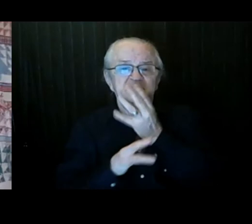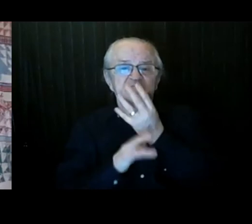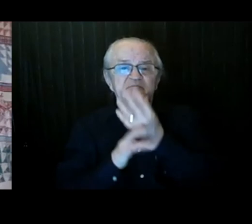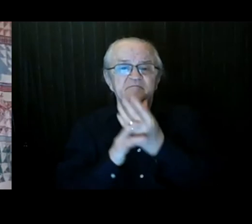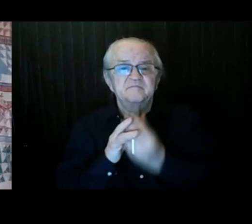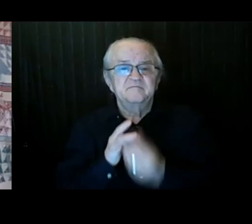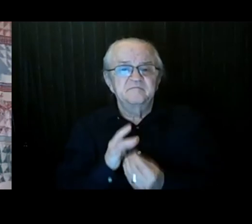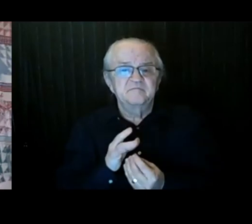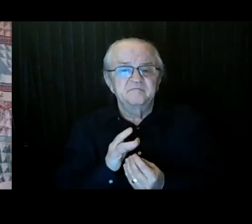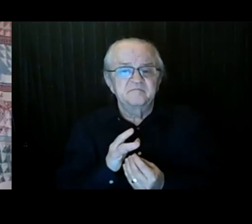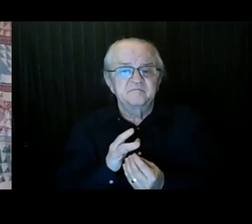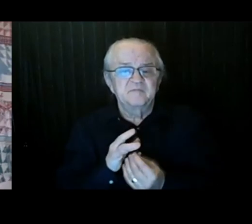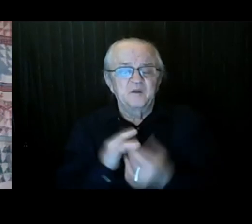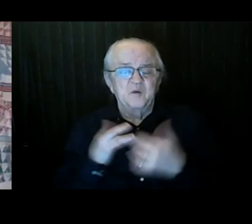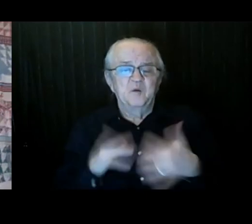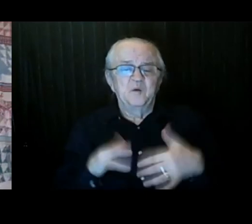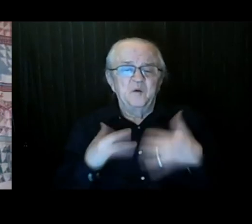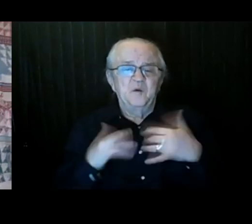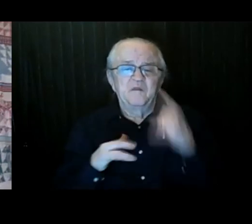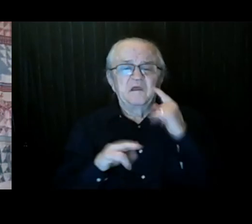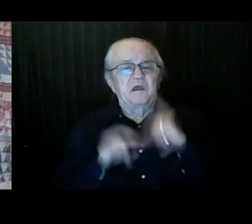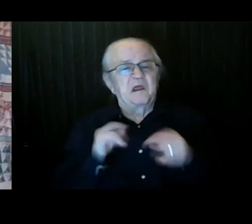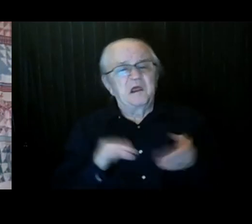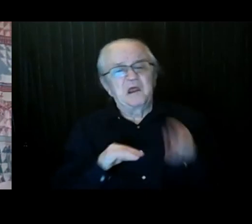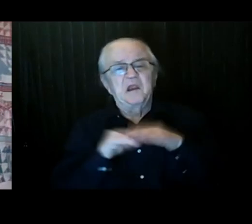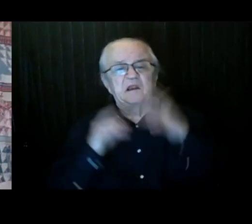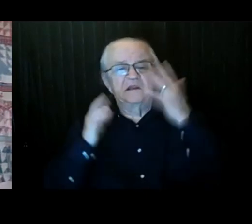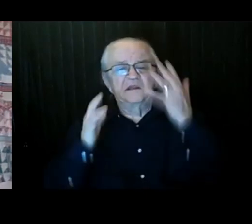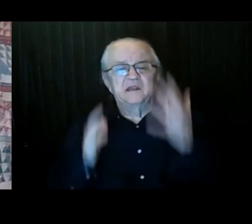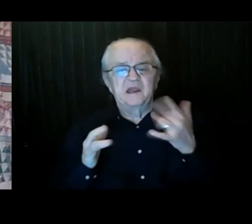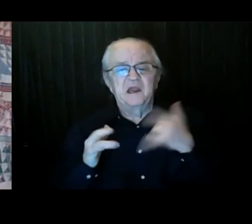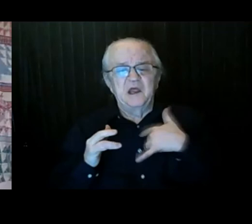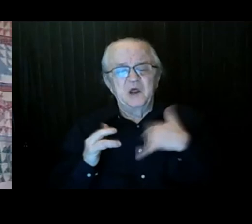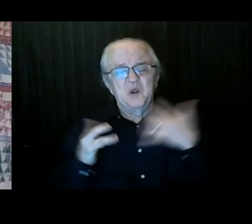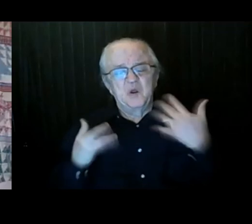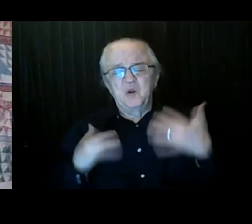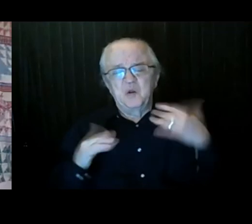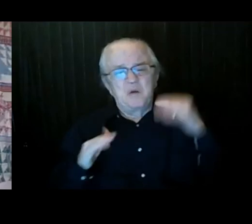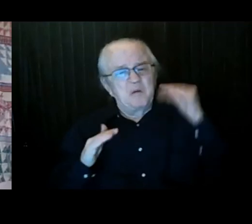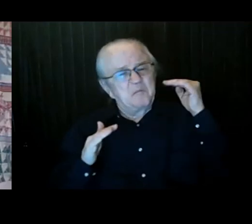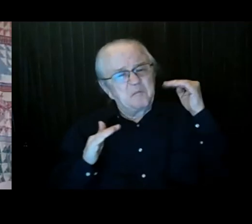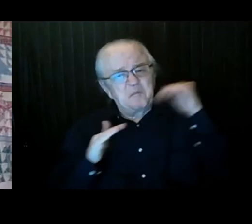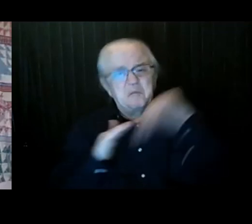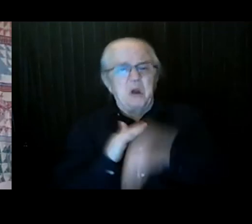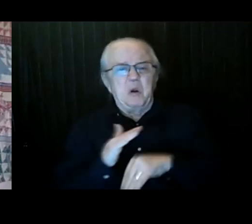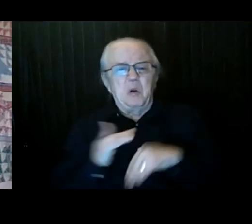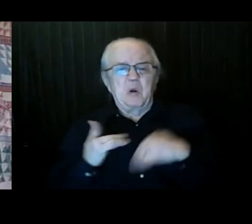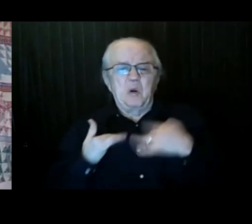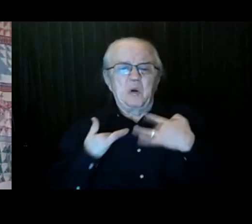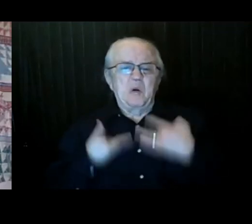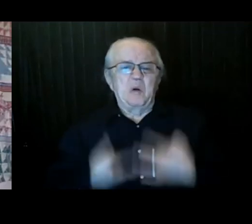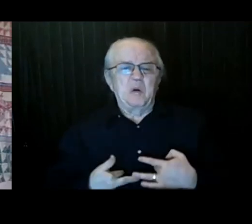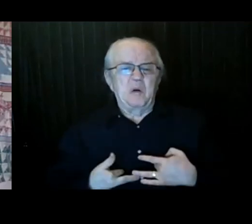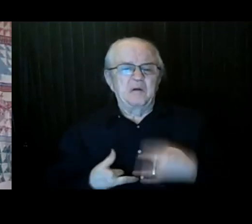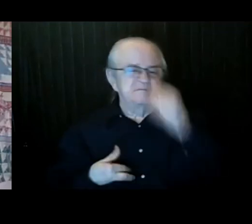I didn't think I could be any sadder. I just fell into a kind of depression, and I really didn't care about